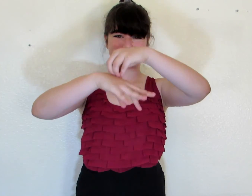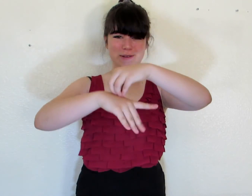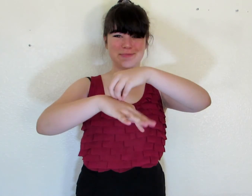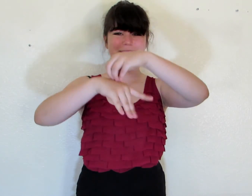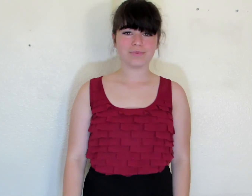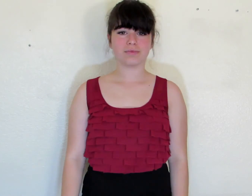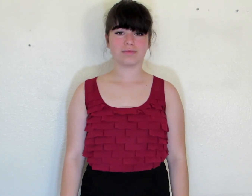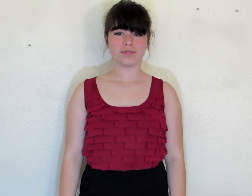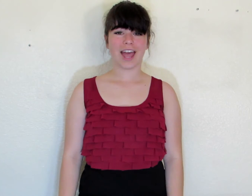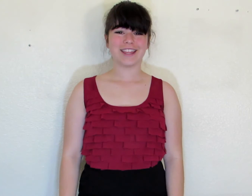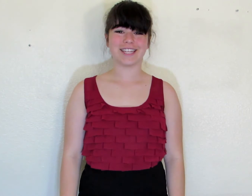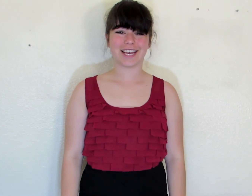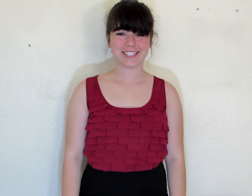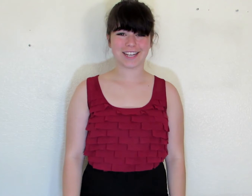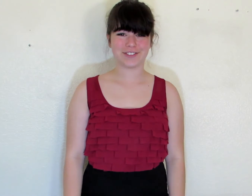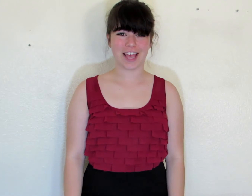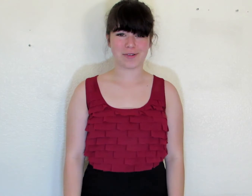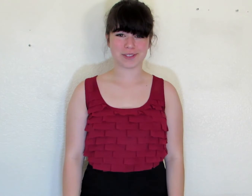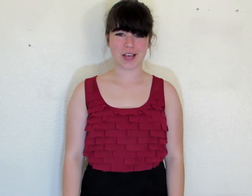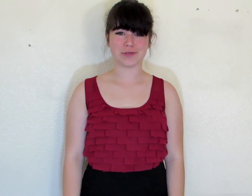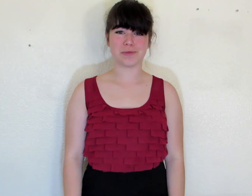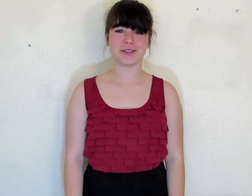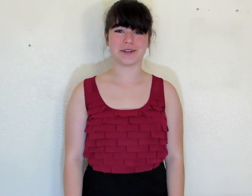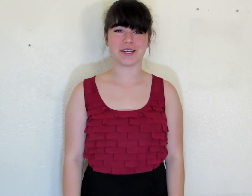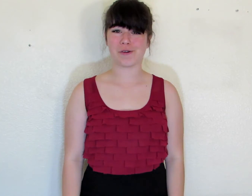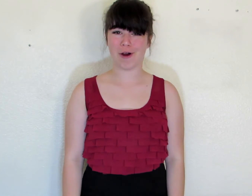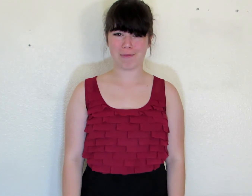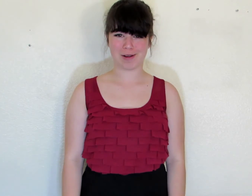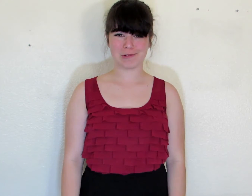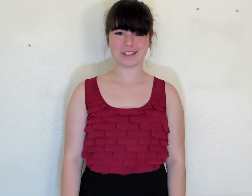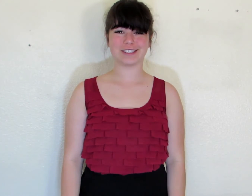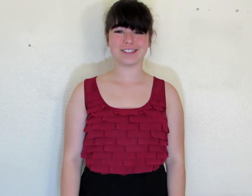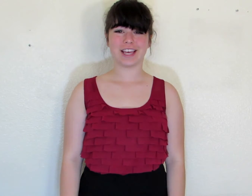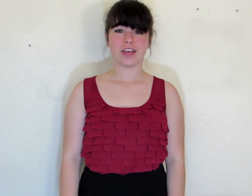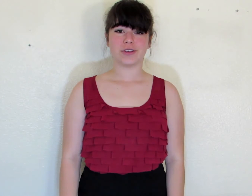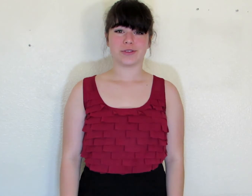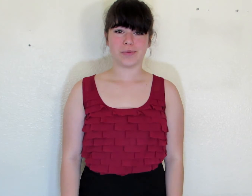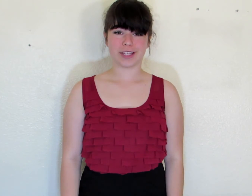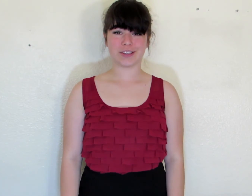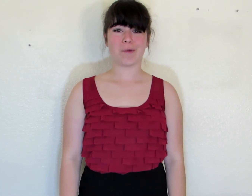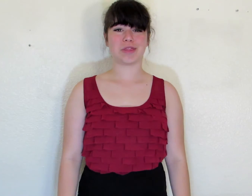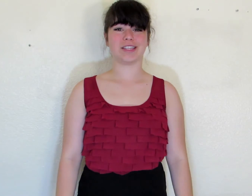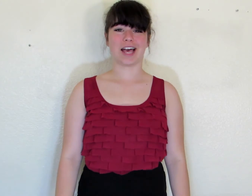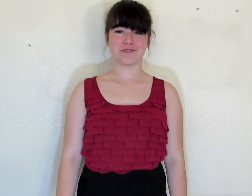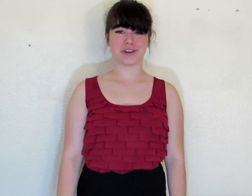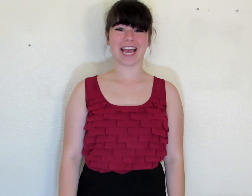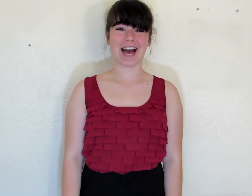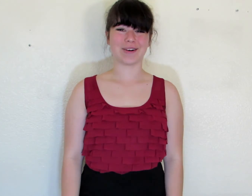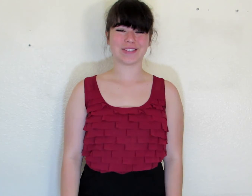swim. The next set of animal signs we'll be learning are farm animals. Let's start with the sign for cow. So